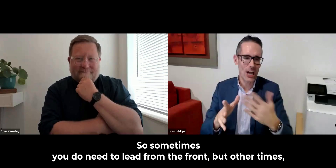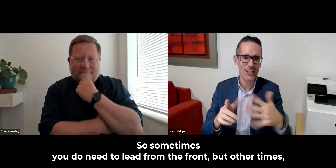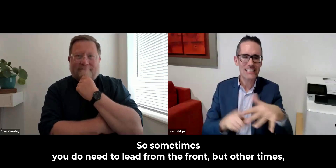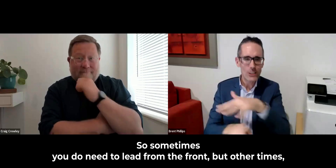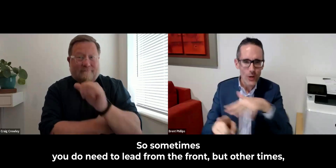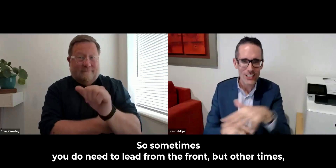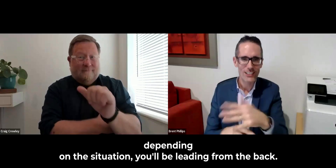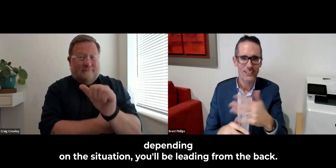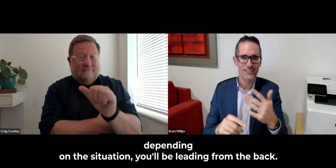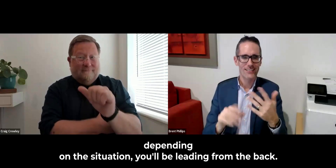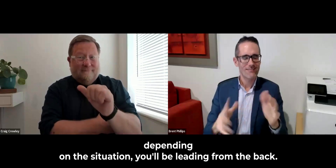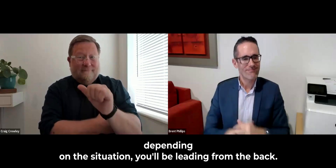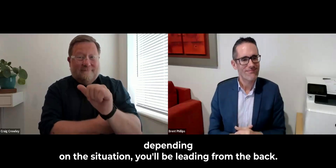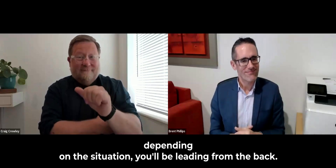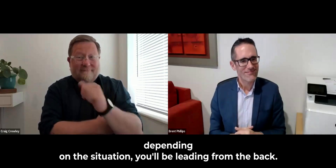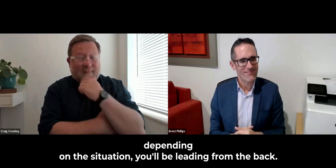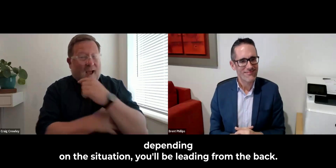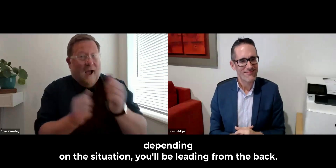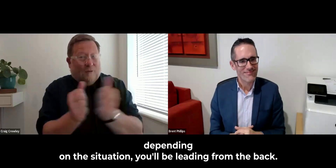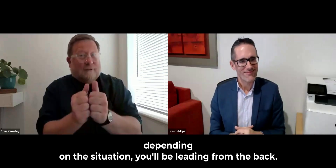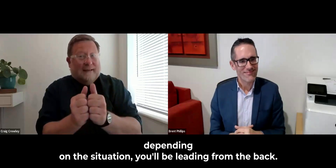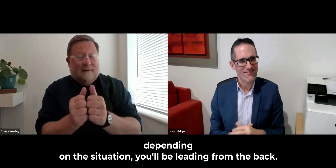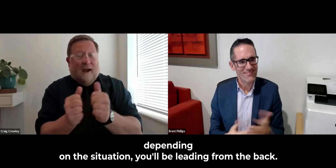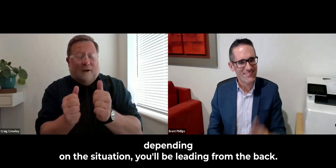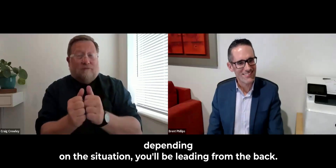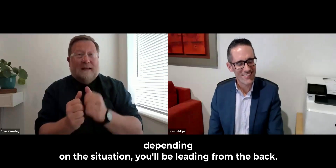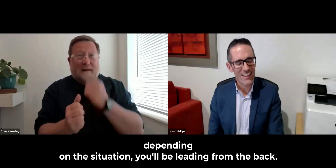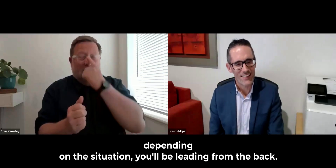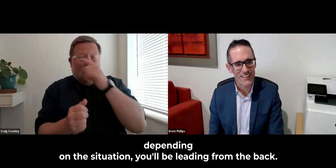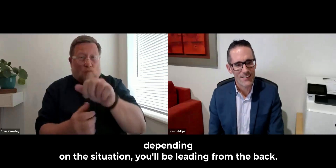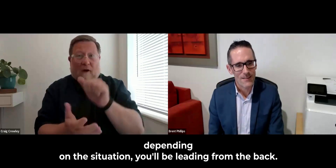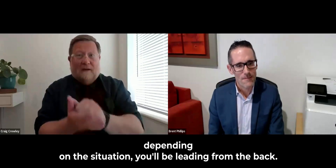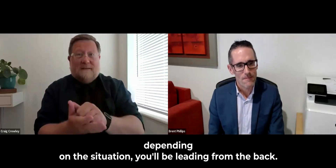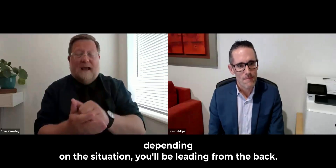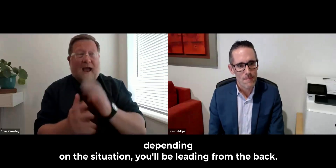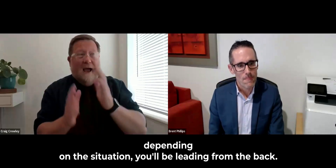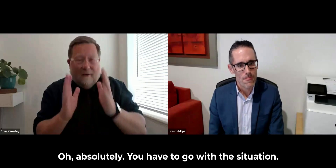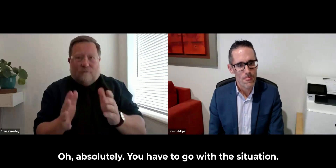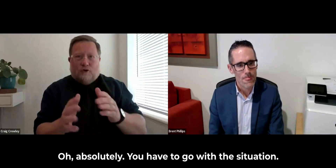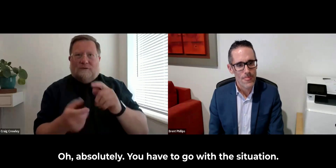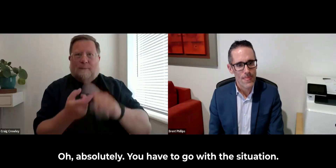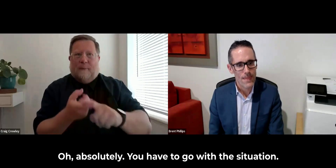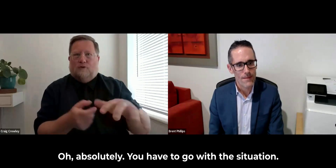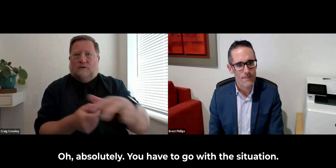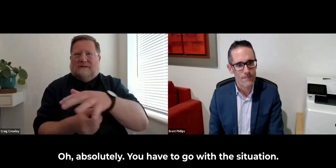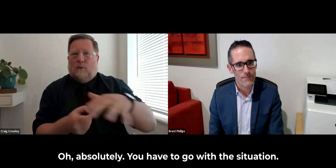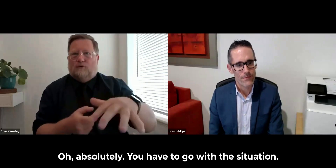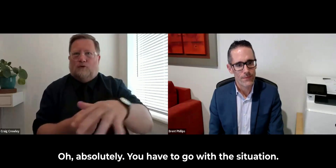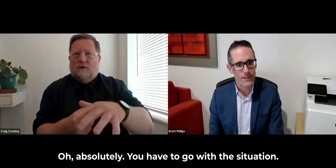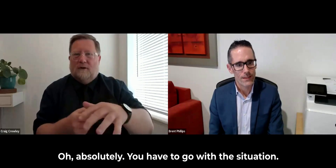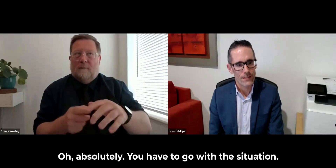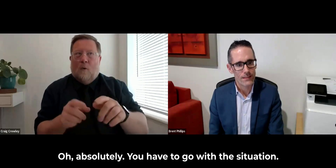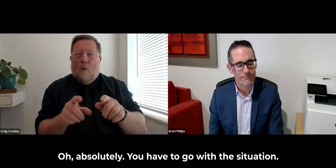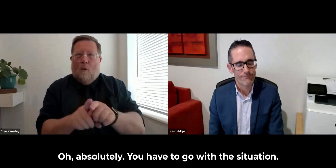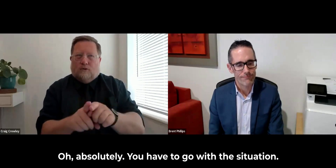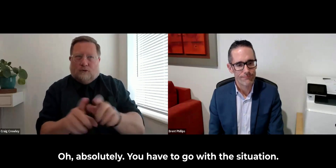other times, depending on the situation, you'll be leading from the back. Oh, absolutely. You have